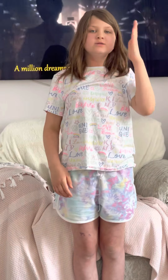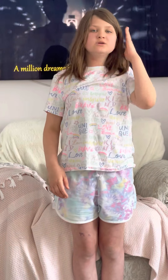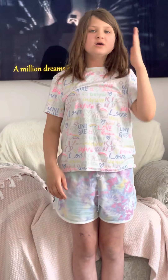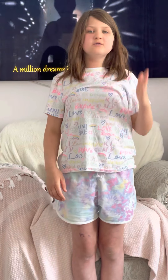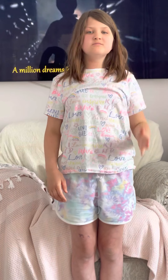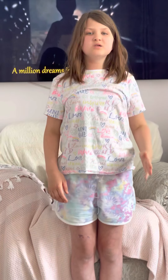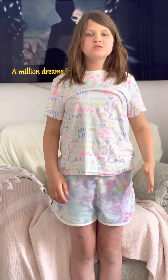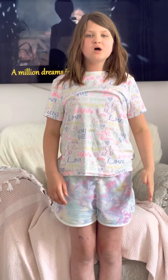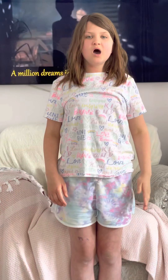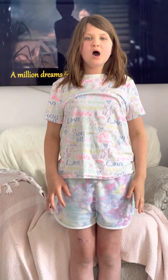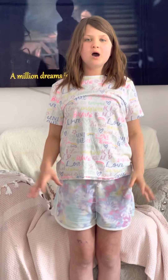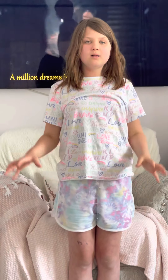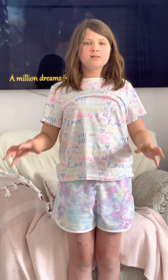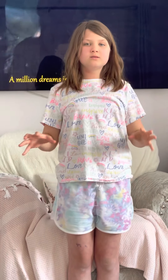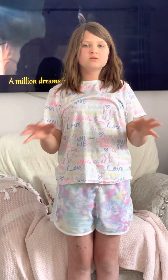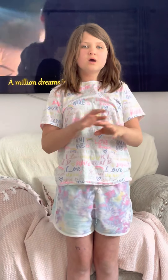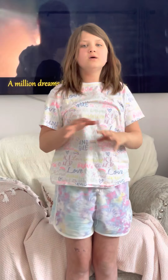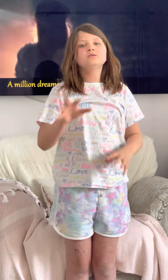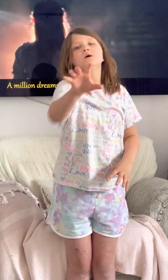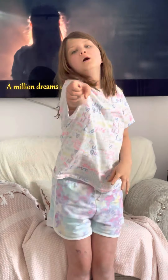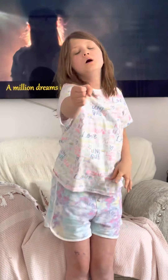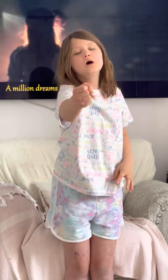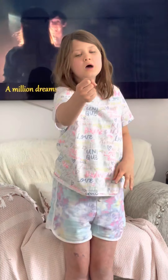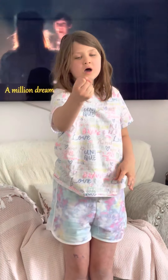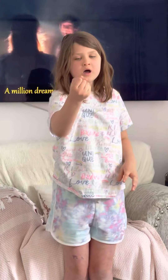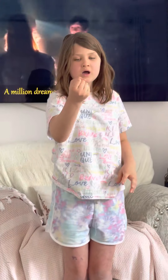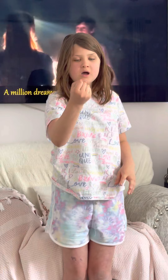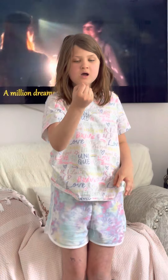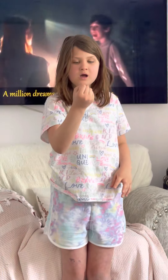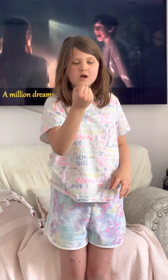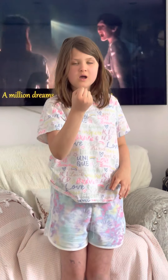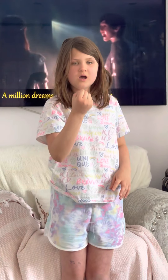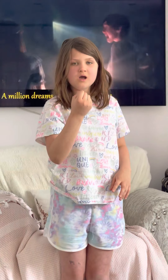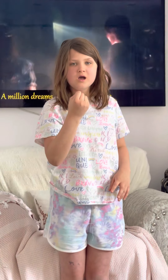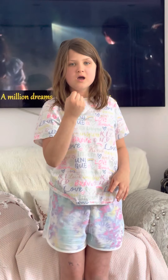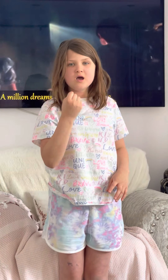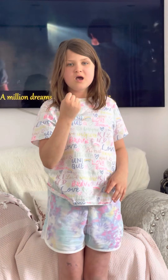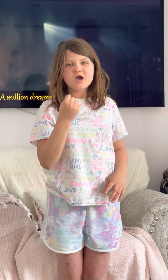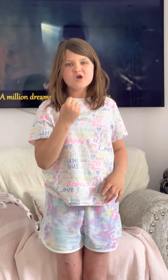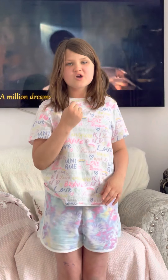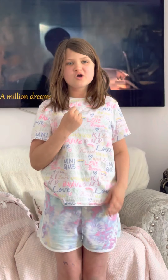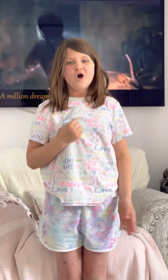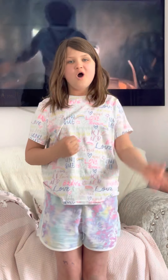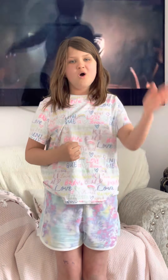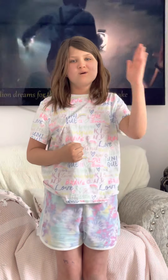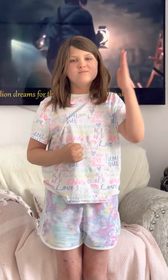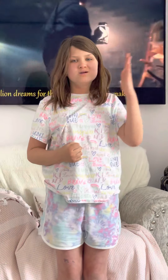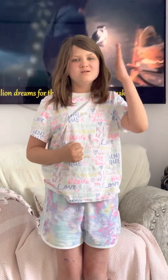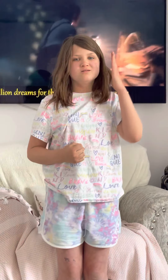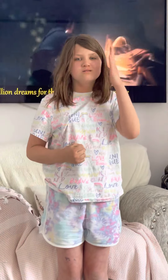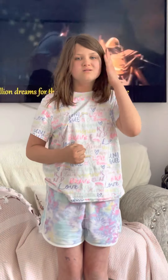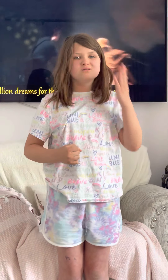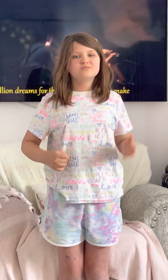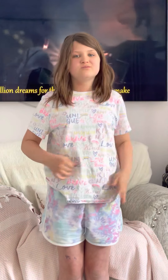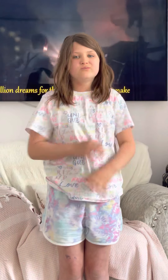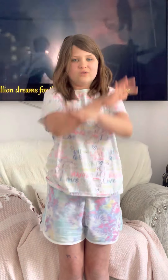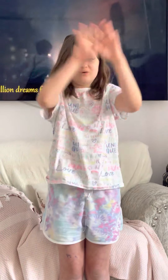dreams is all it's gonna take. A million dreams for the